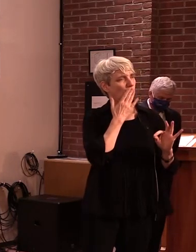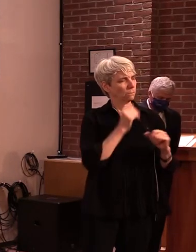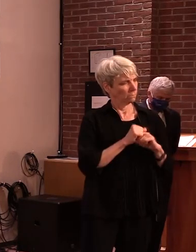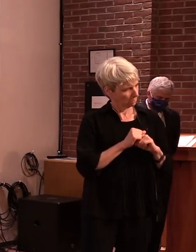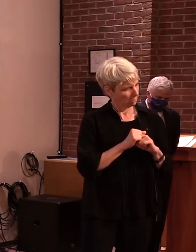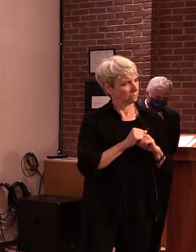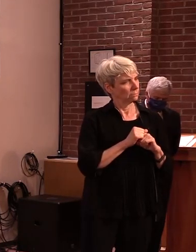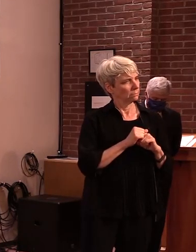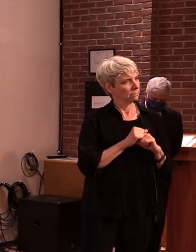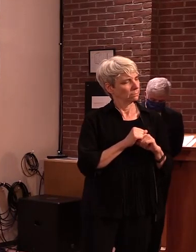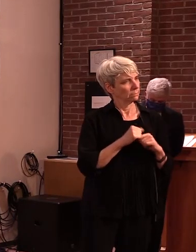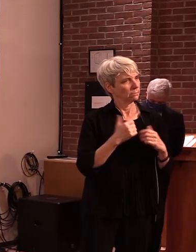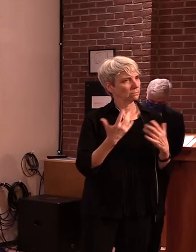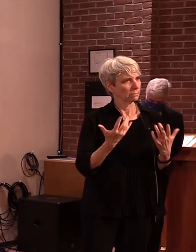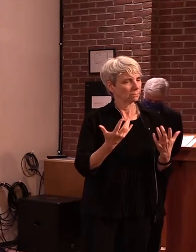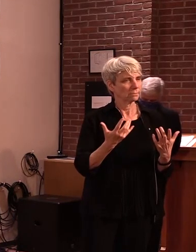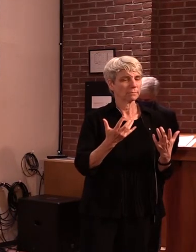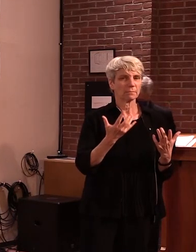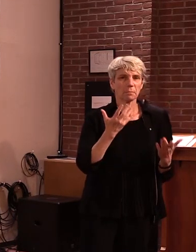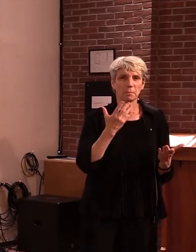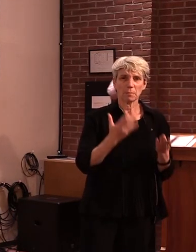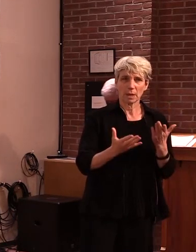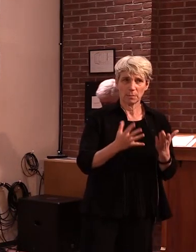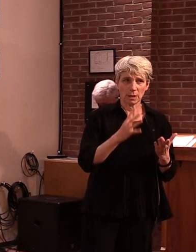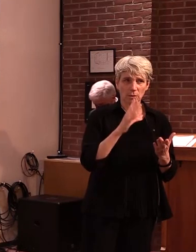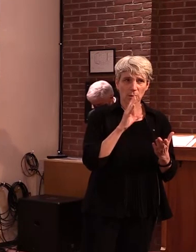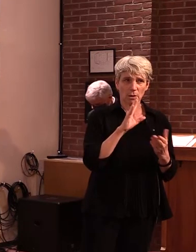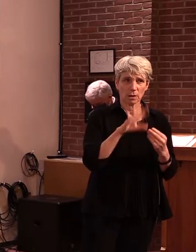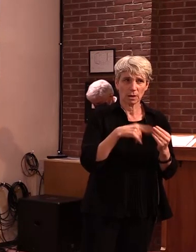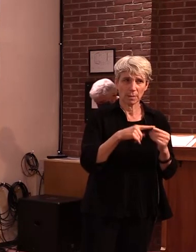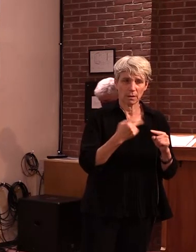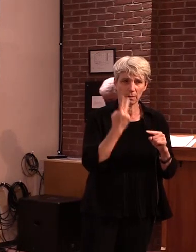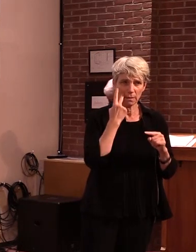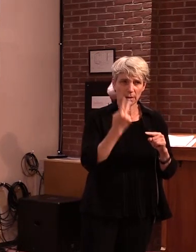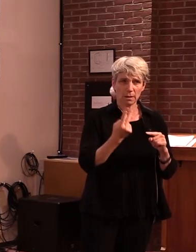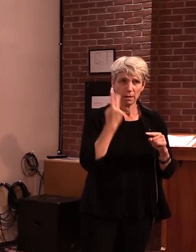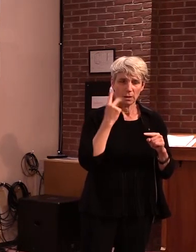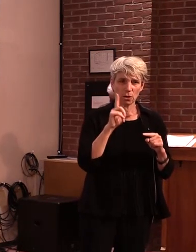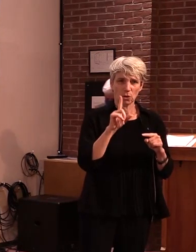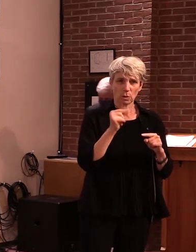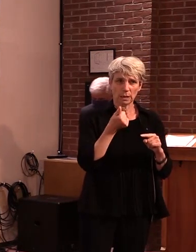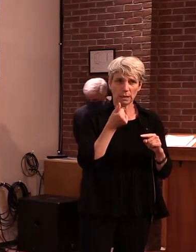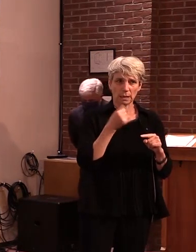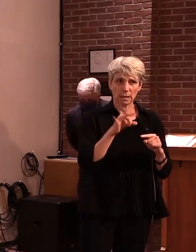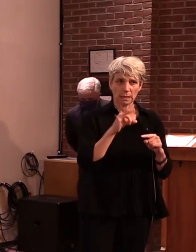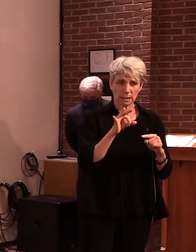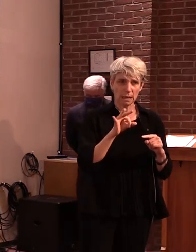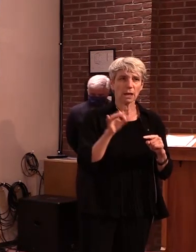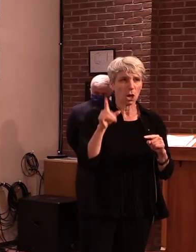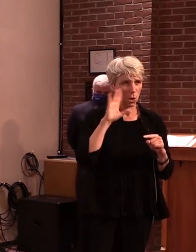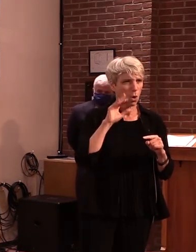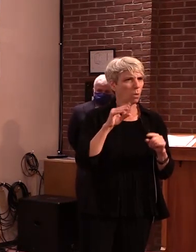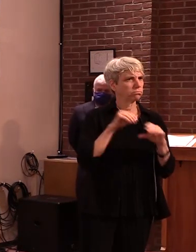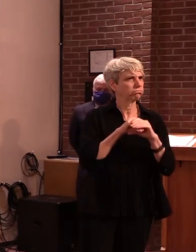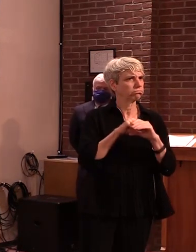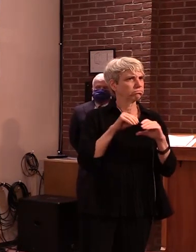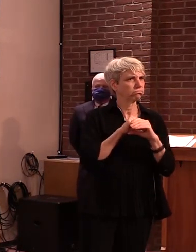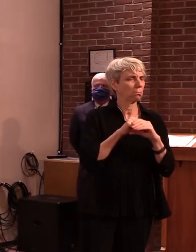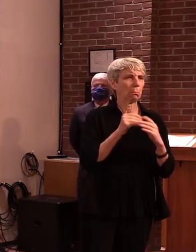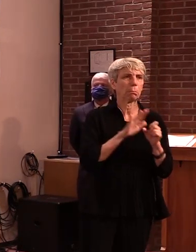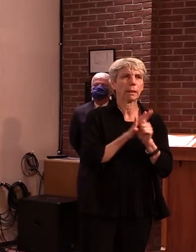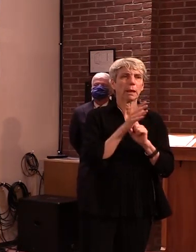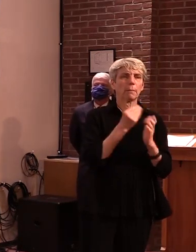just the fallout from 2019. And I'm wondering what your, I look at the rooms and